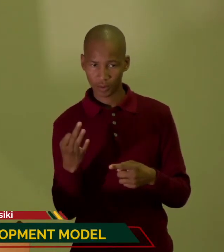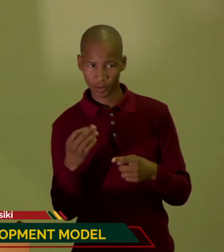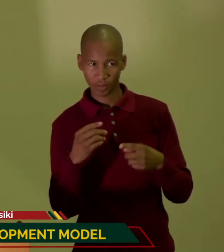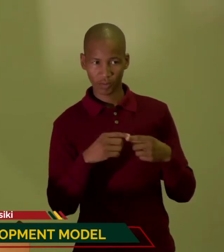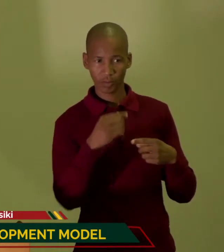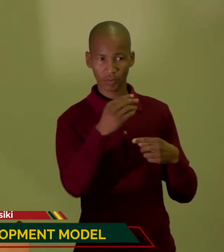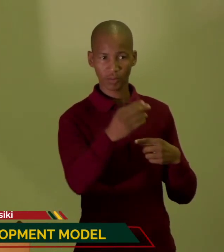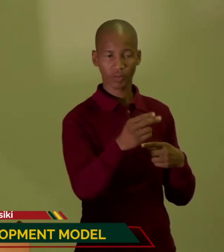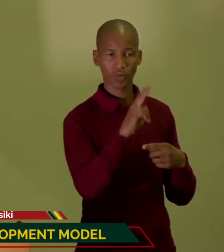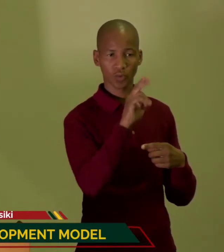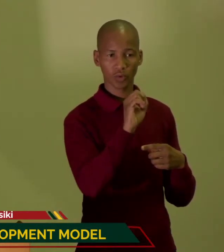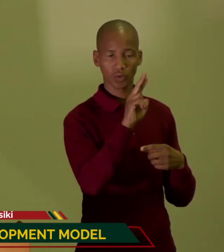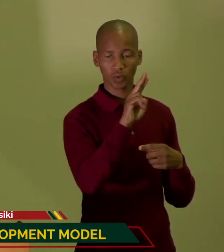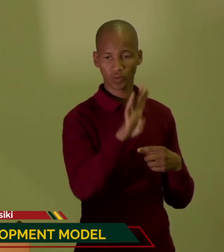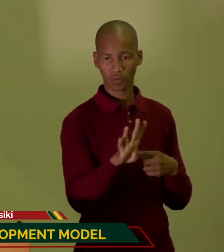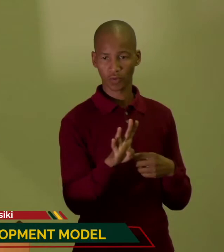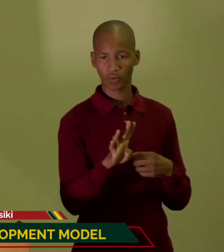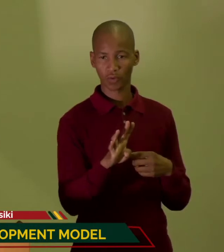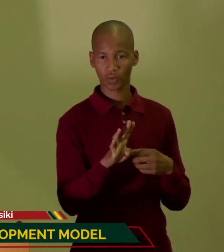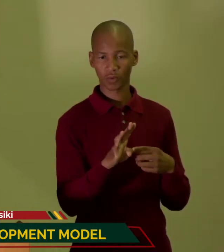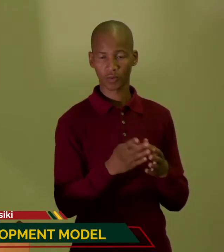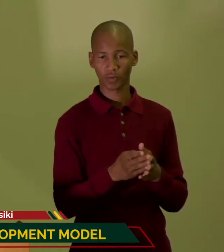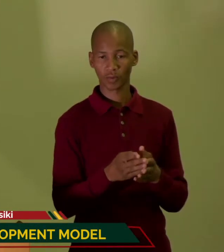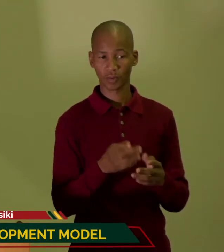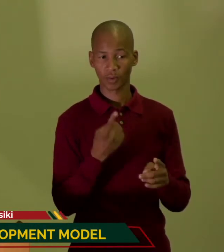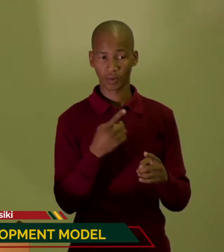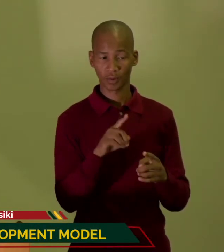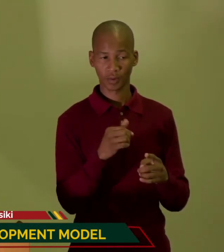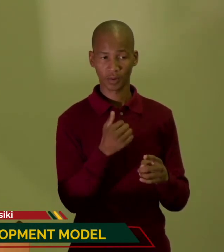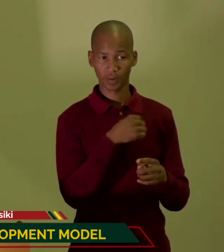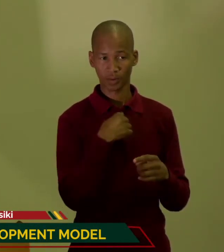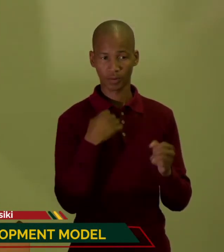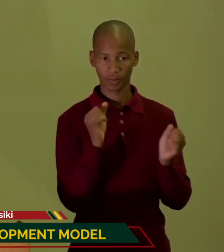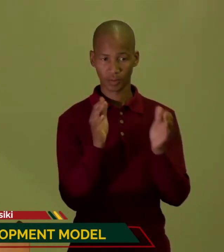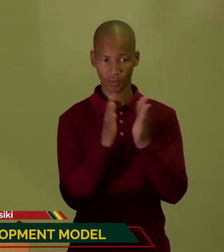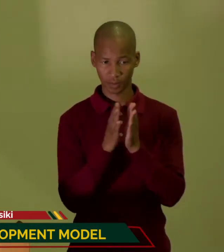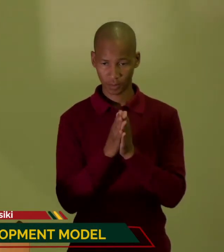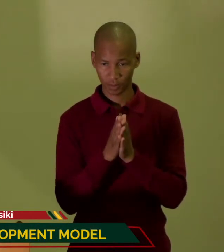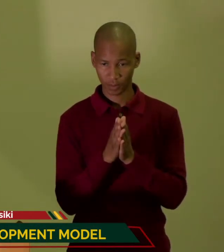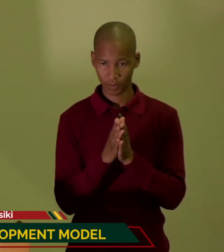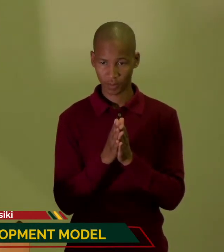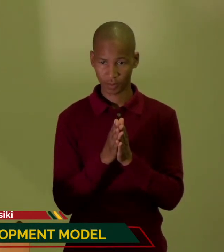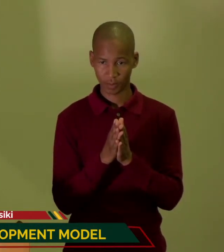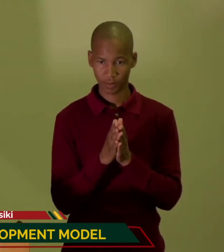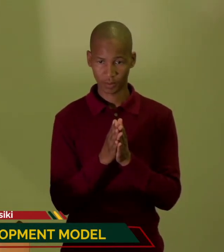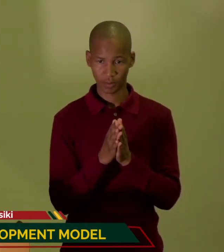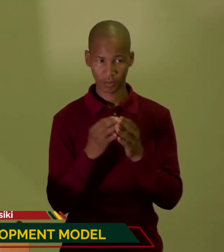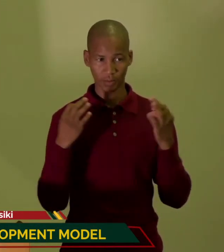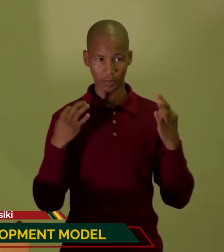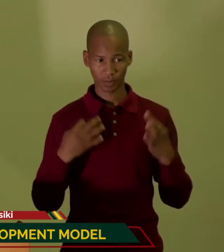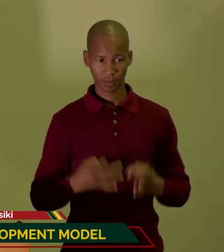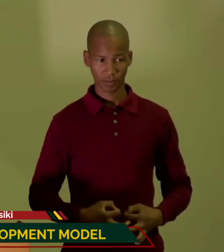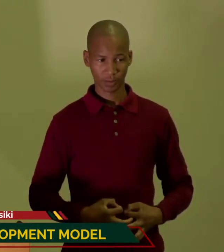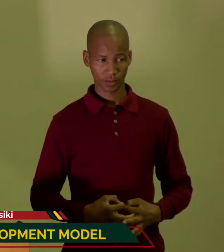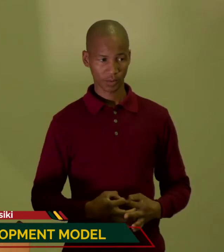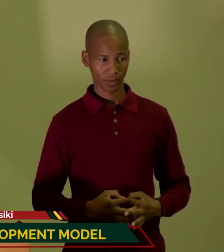2023-24 key performance areas. Then we shall request Usoto Lobo, O Mama,